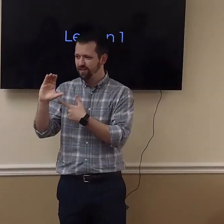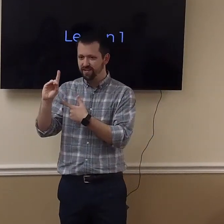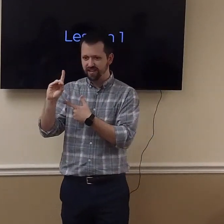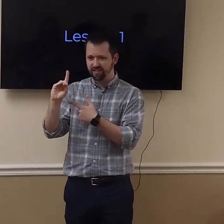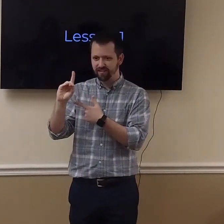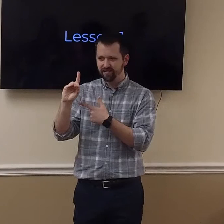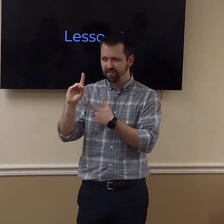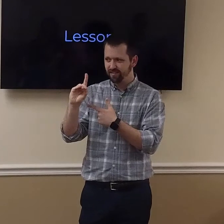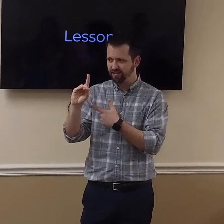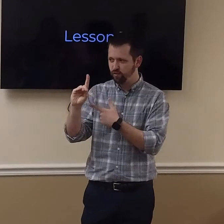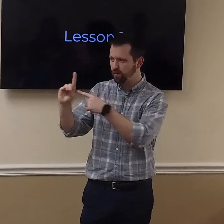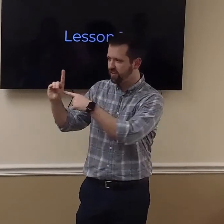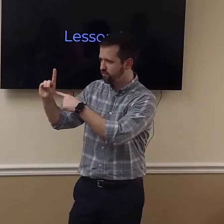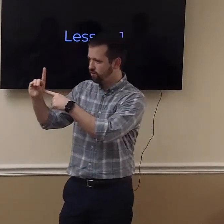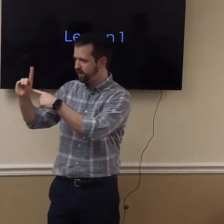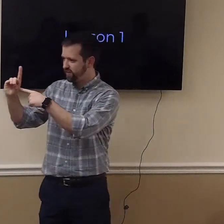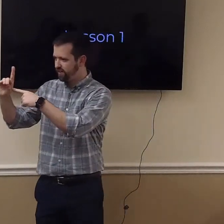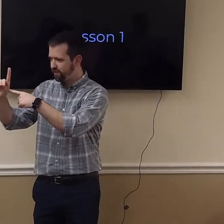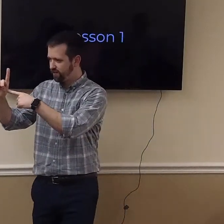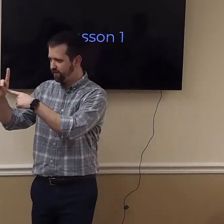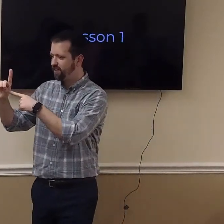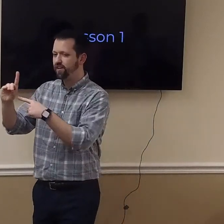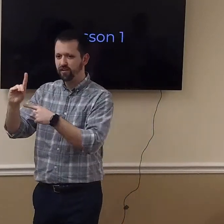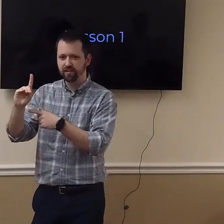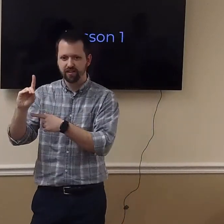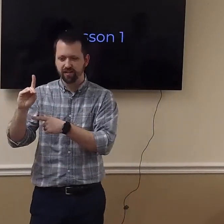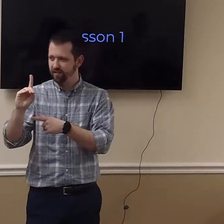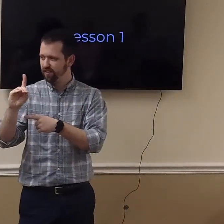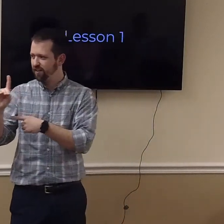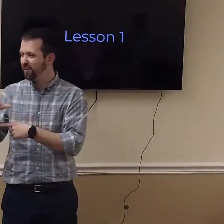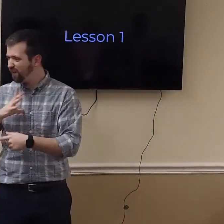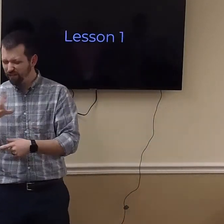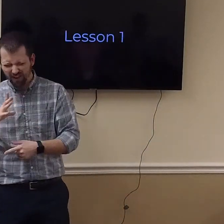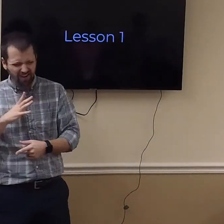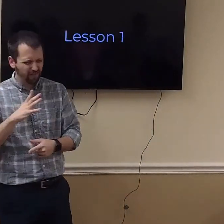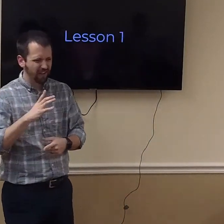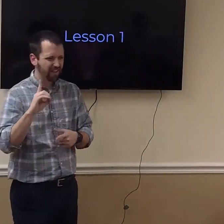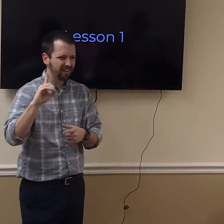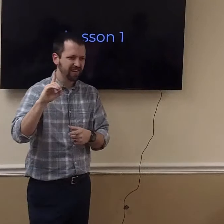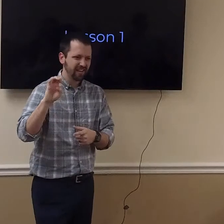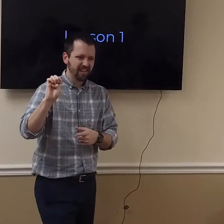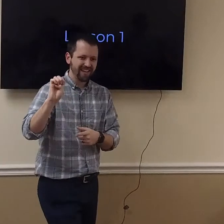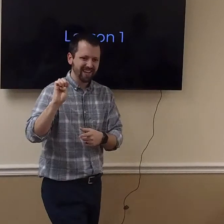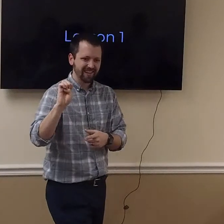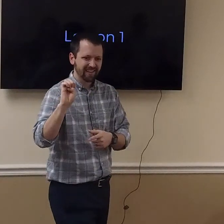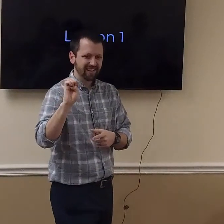D. You want to make that circle right there. There you go. Oh, I miss you. No, you're fine, you're fine. E,